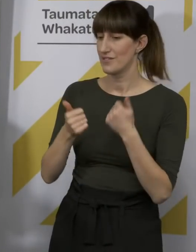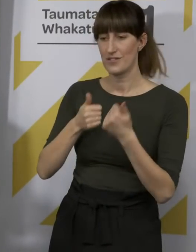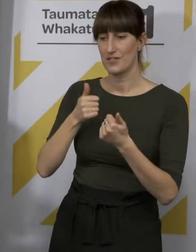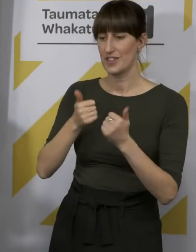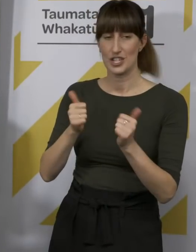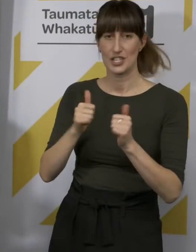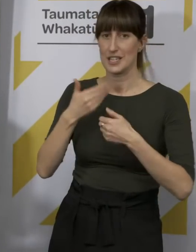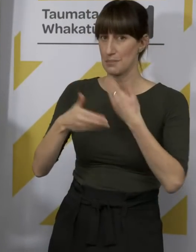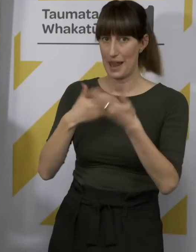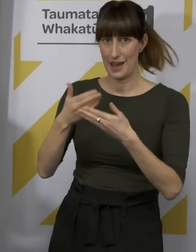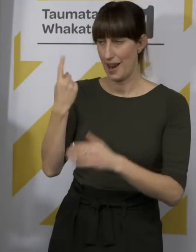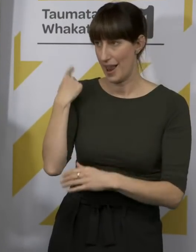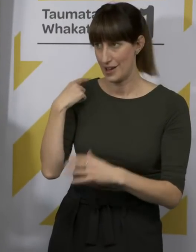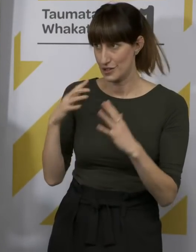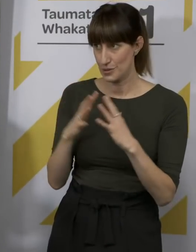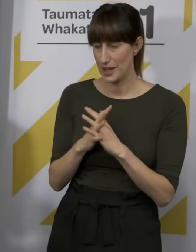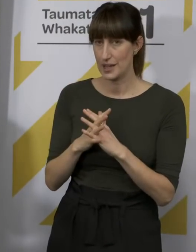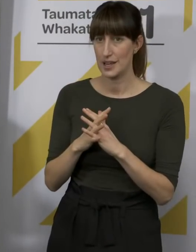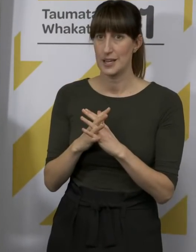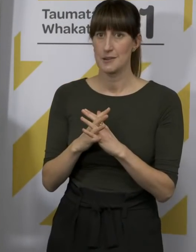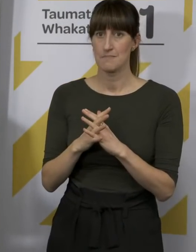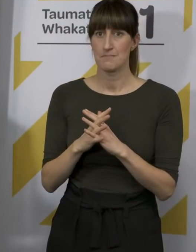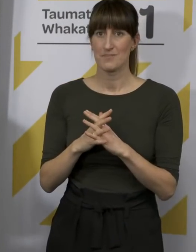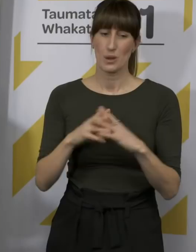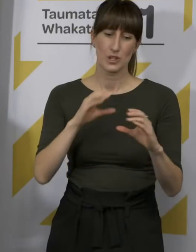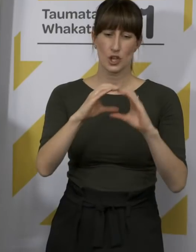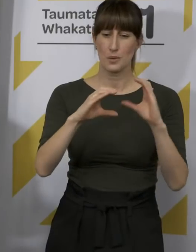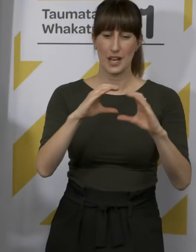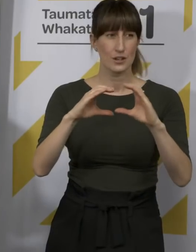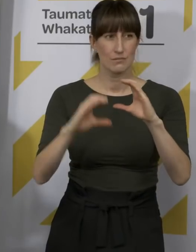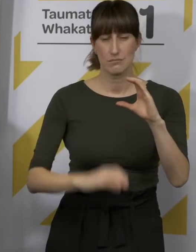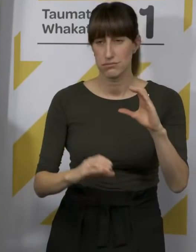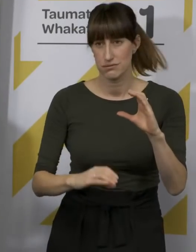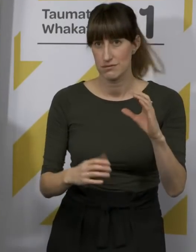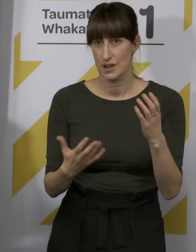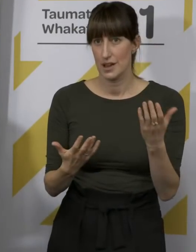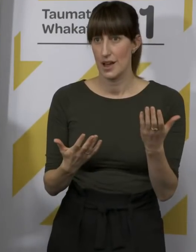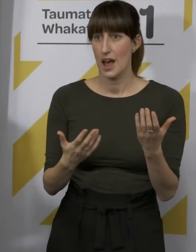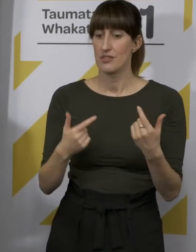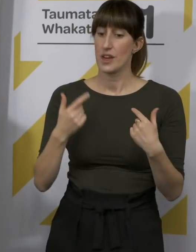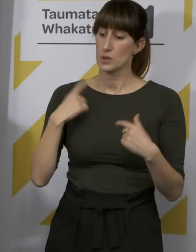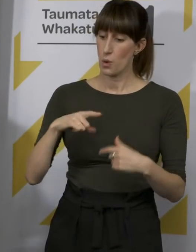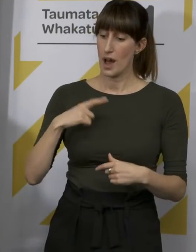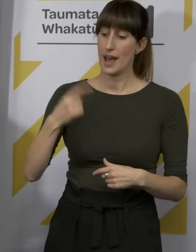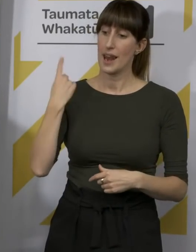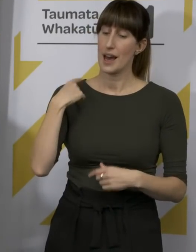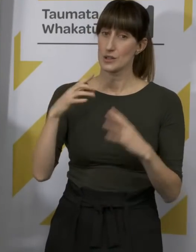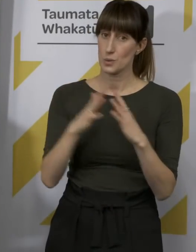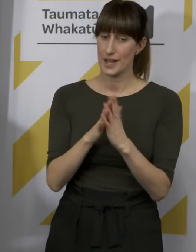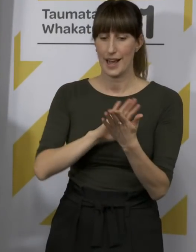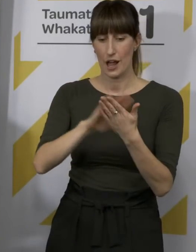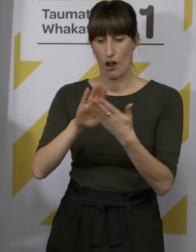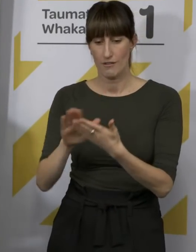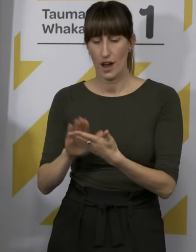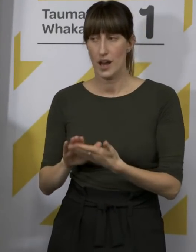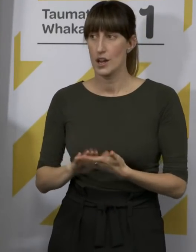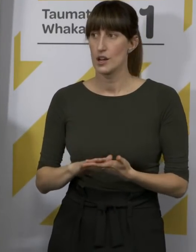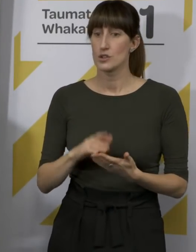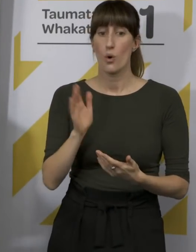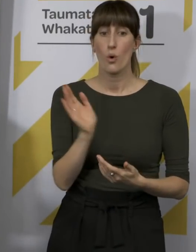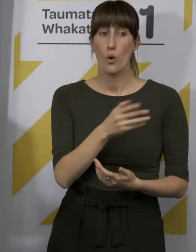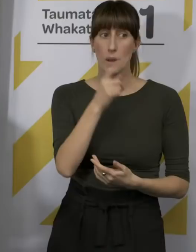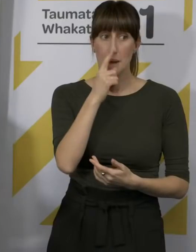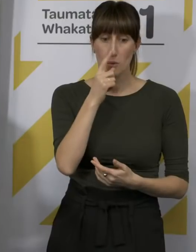the implementation, there was just a breakdown in the communication there. That's what I clarified last week, and so everyone who has left since